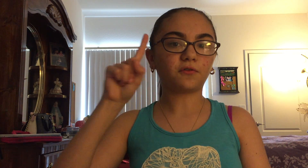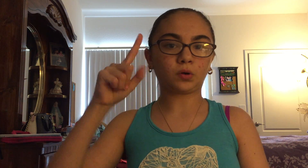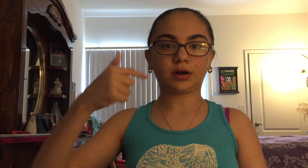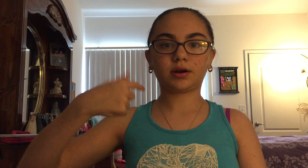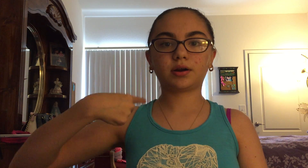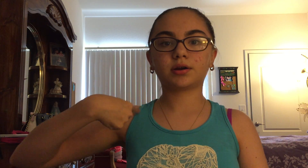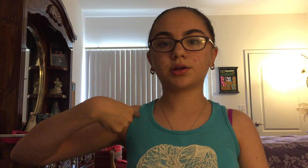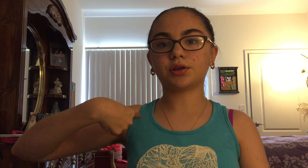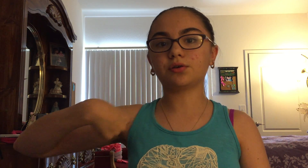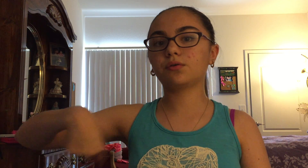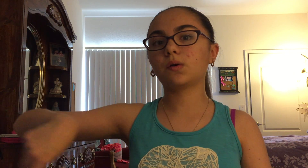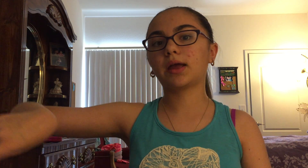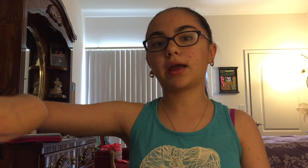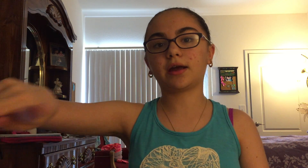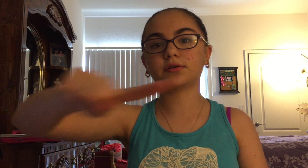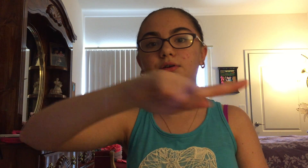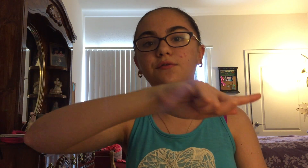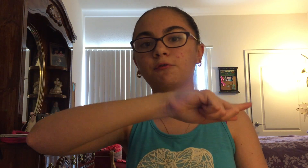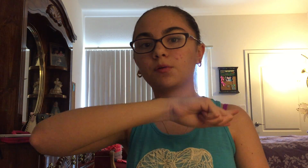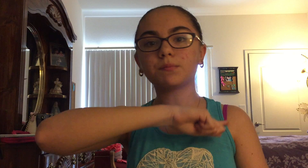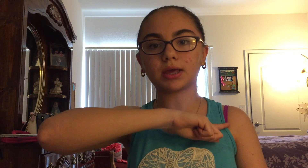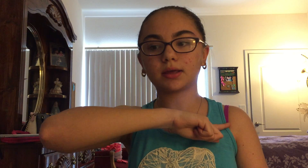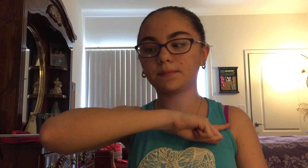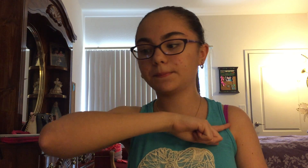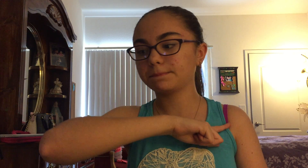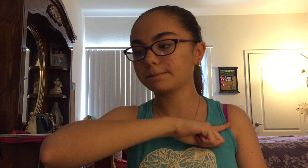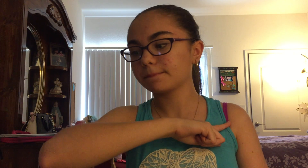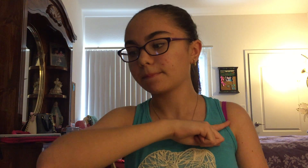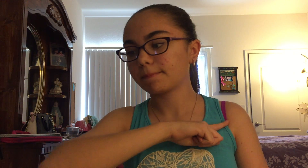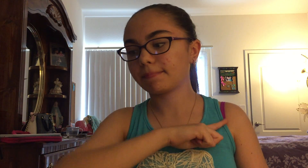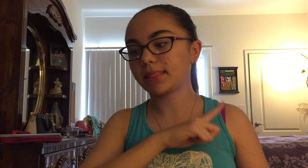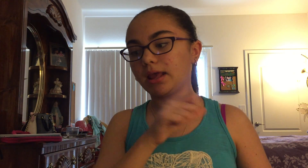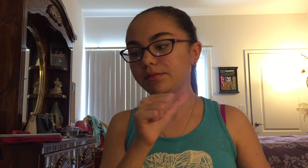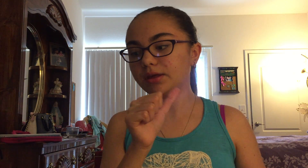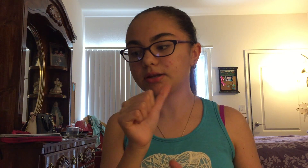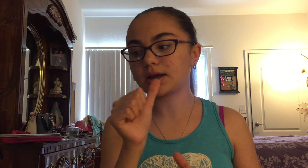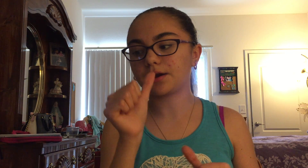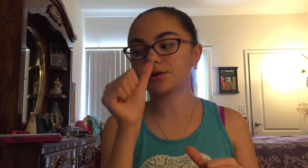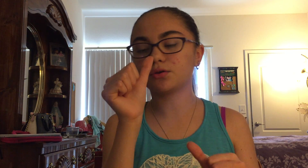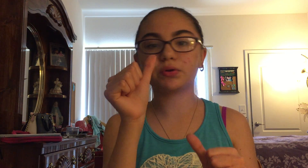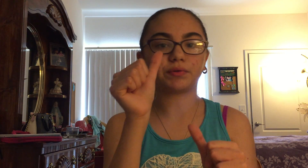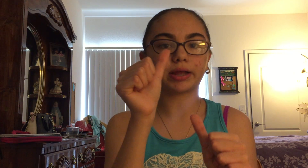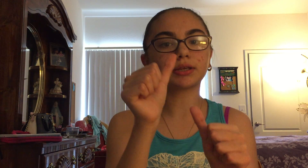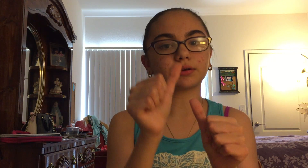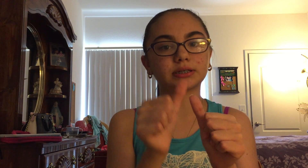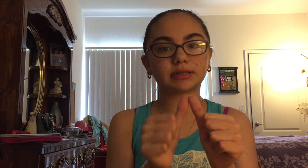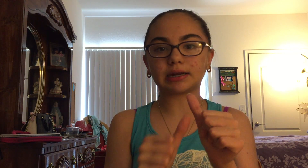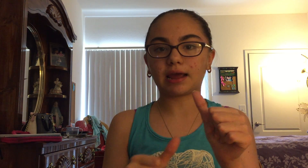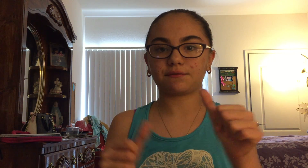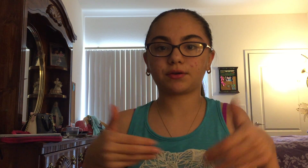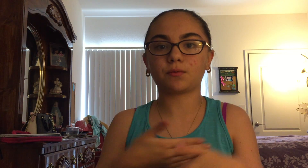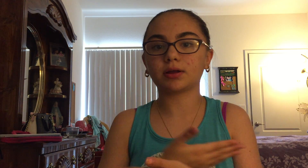for you and for me and the entire human race so I just said everyone